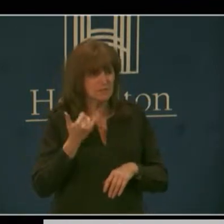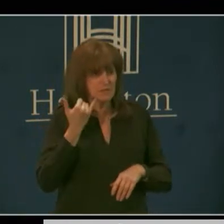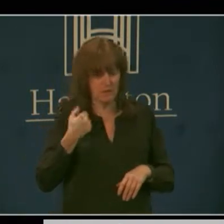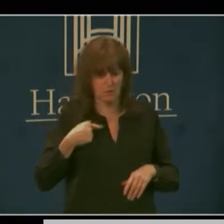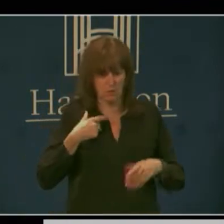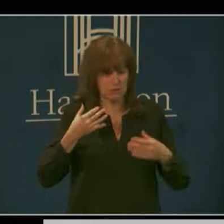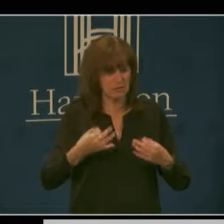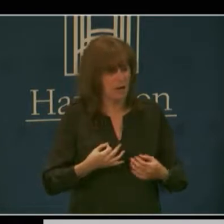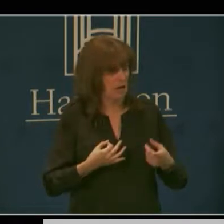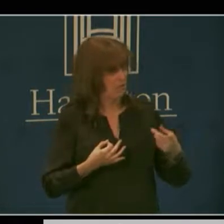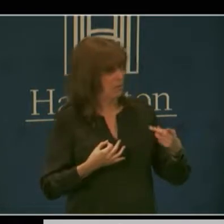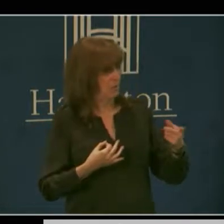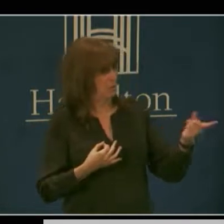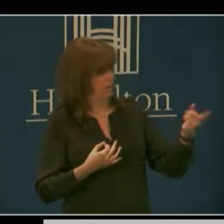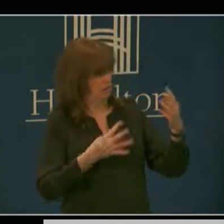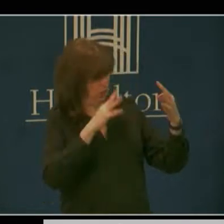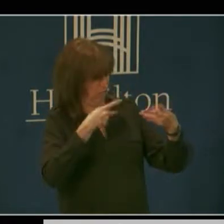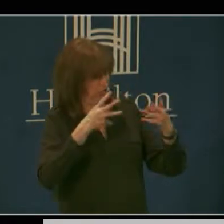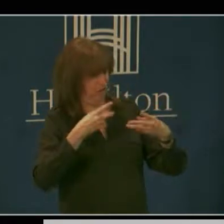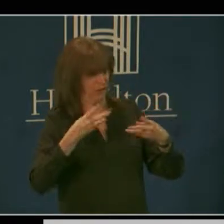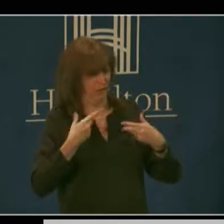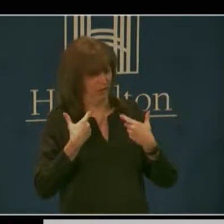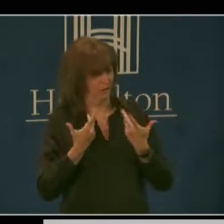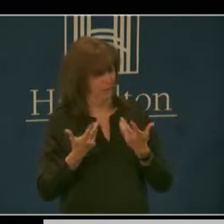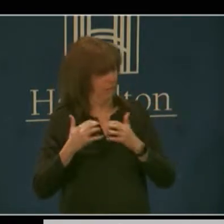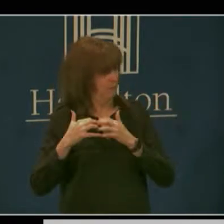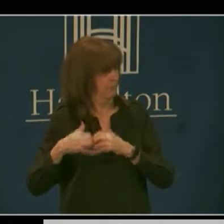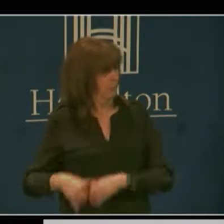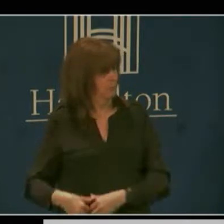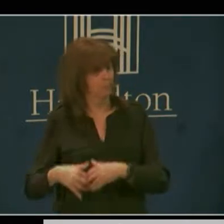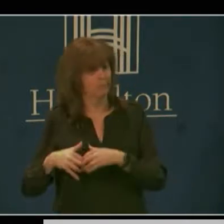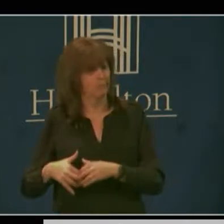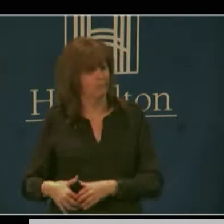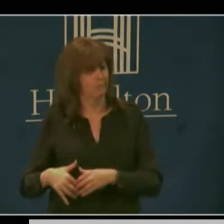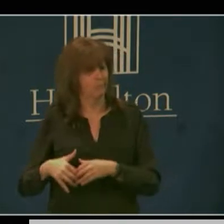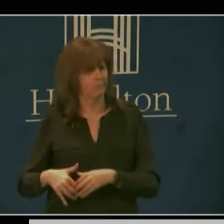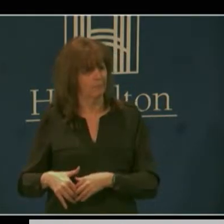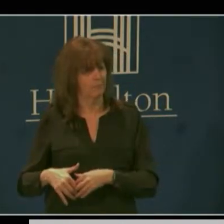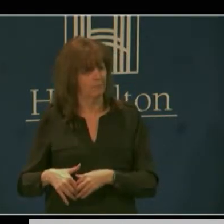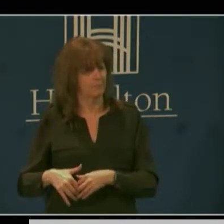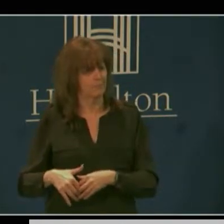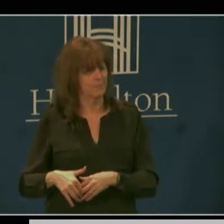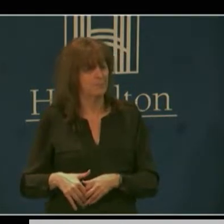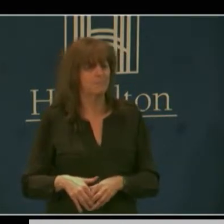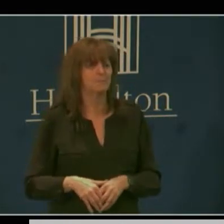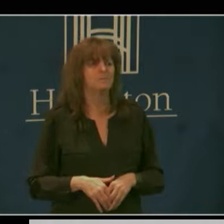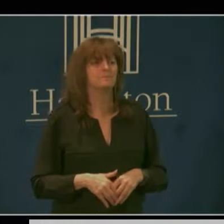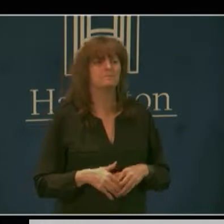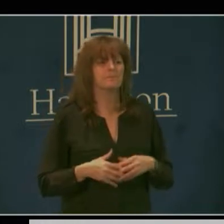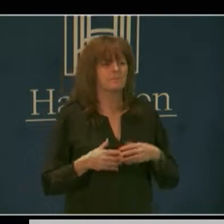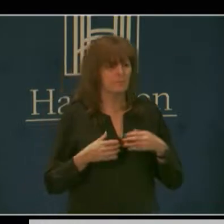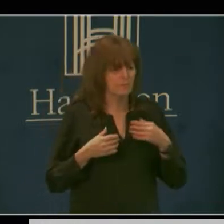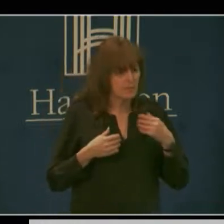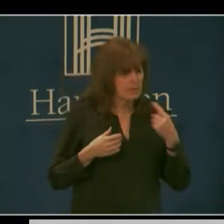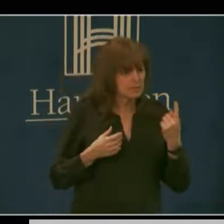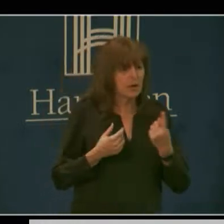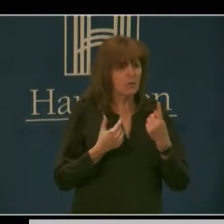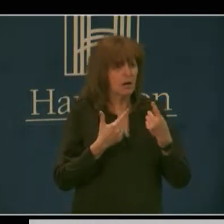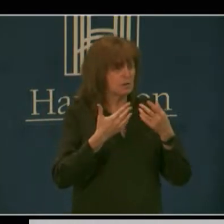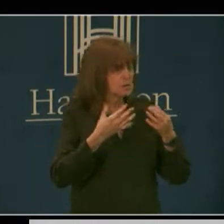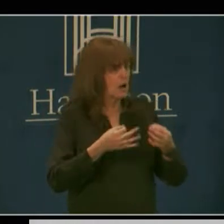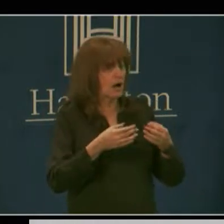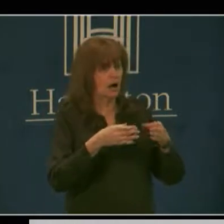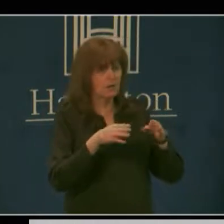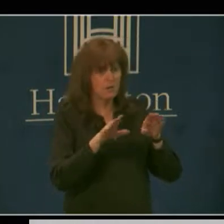to overnight close down all of our facilities when we made that decision. Somebody is now having to go out and sign all the things